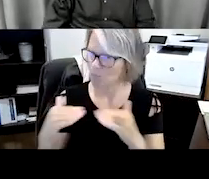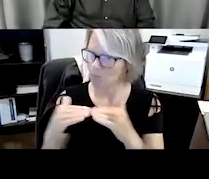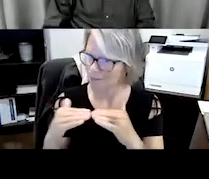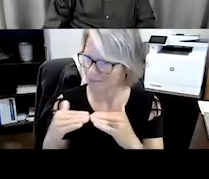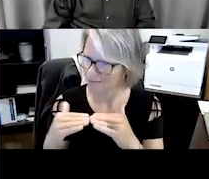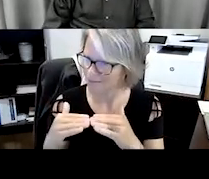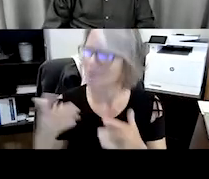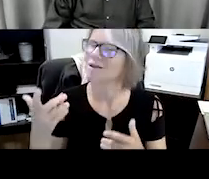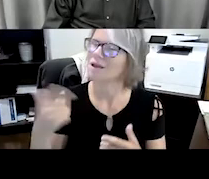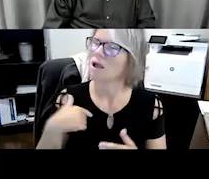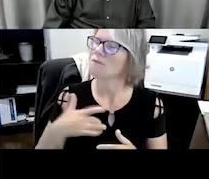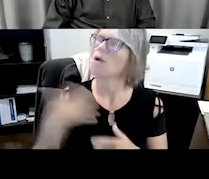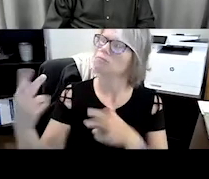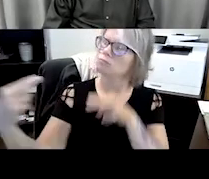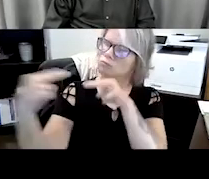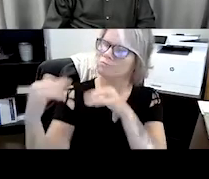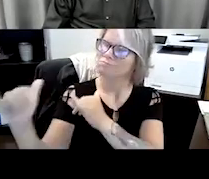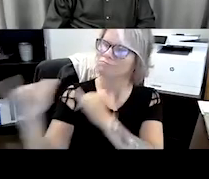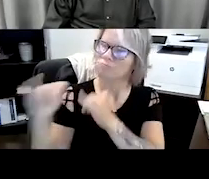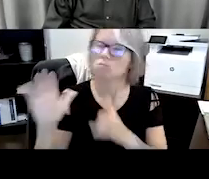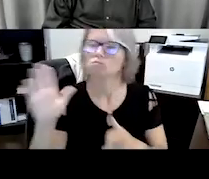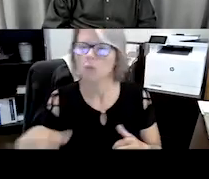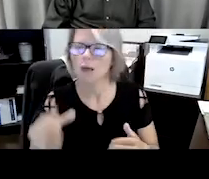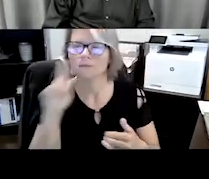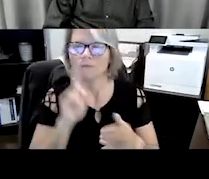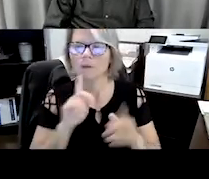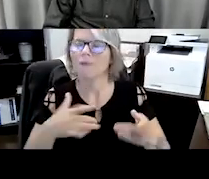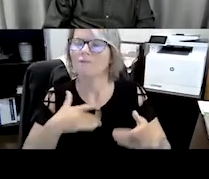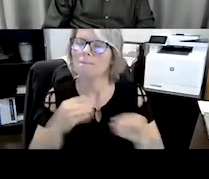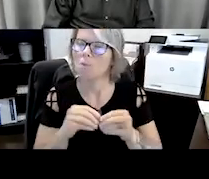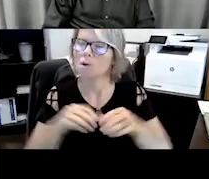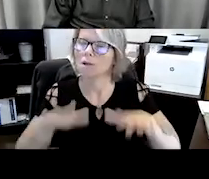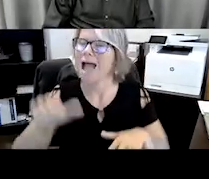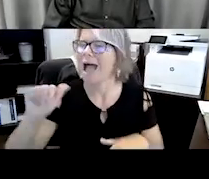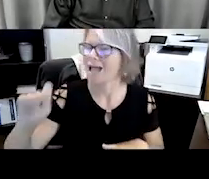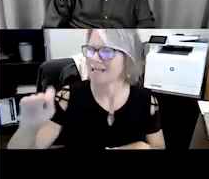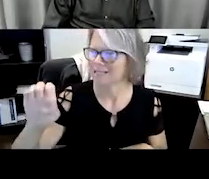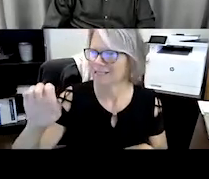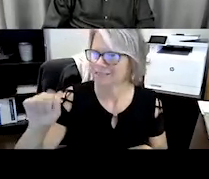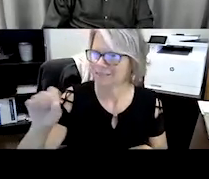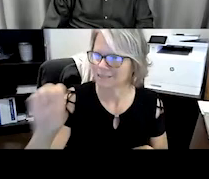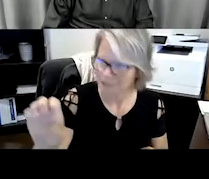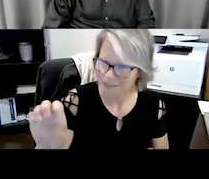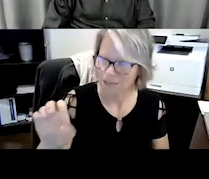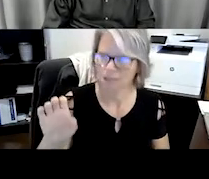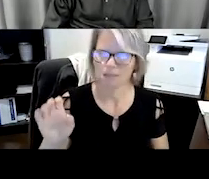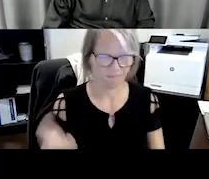point, and they're comfortable with that. Also, deaf-friendly establishments make me feel like I'm an equal.